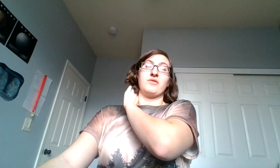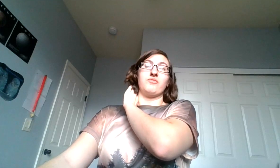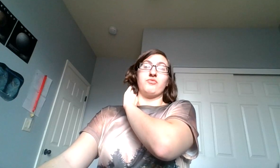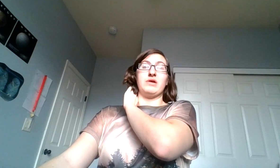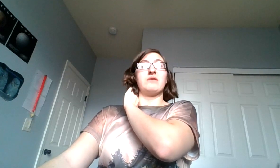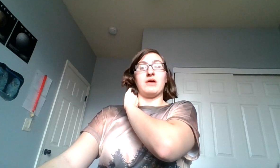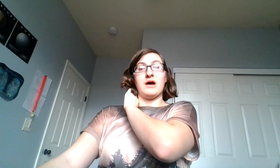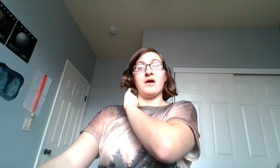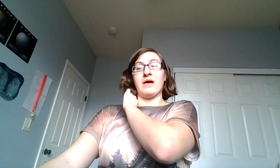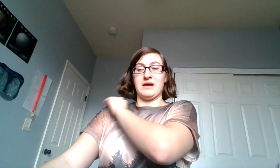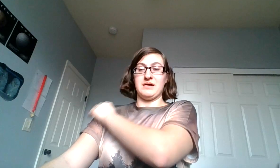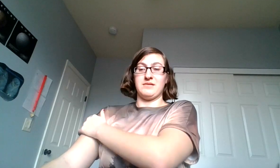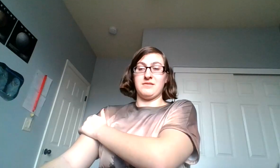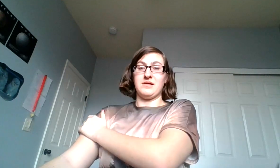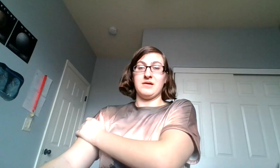we will.